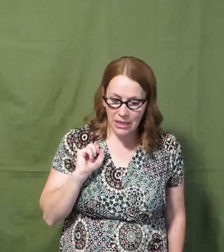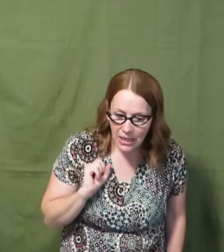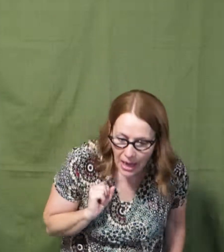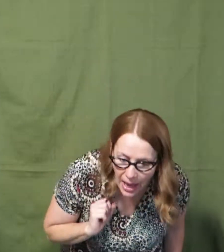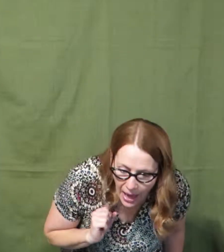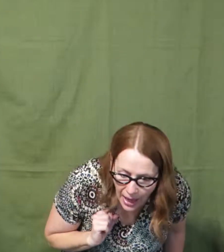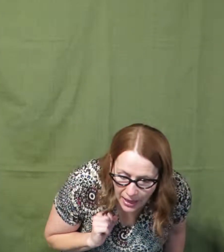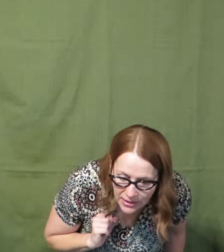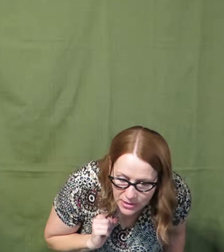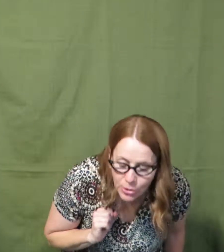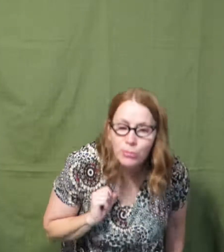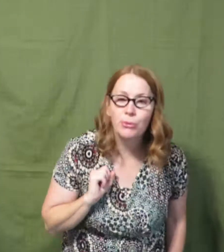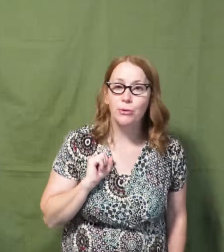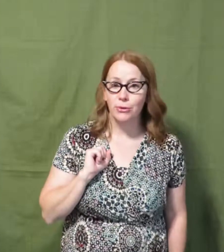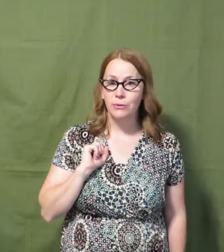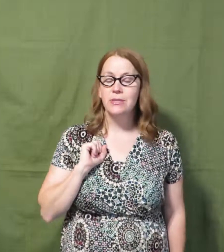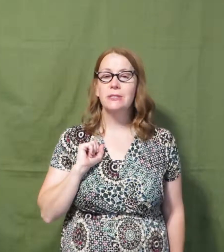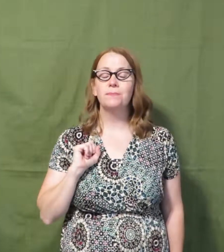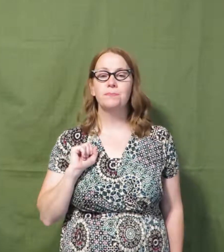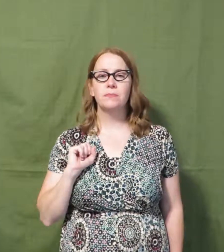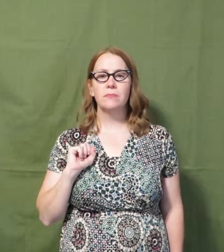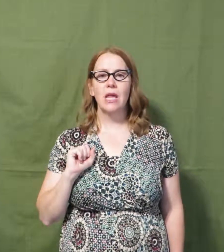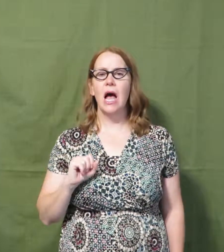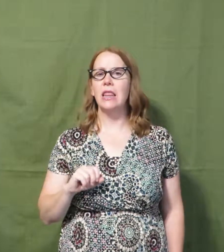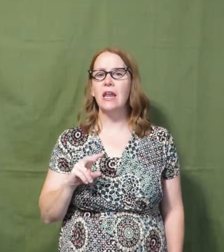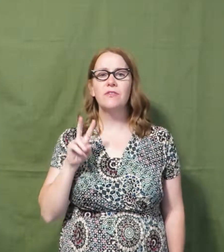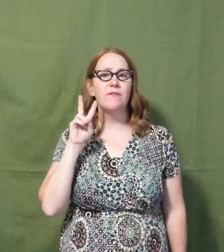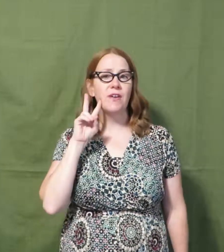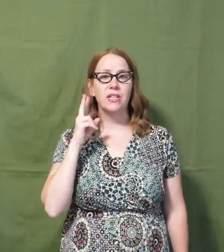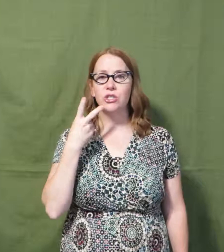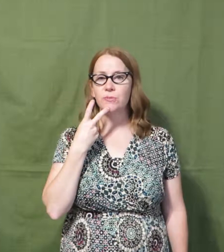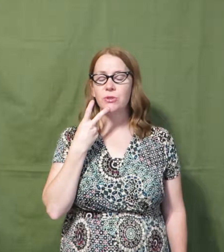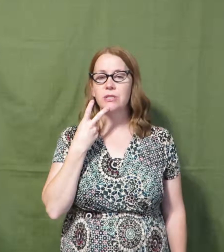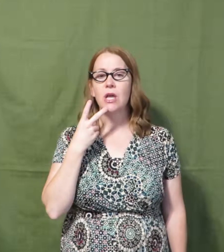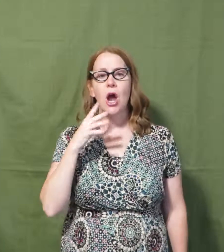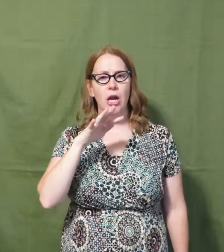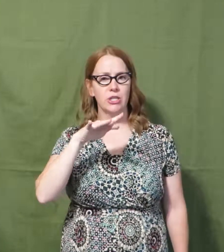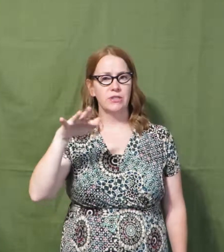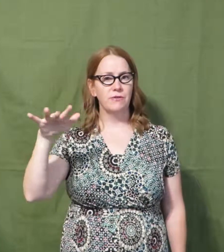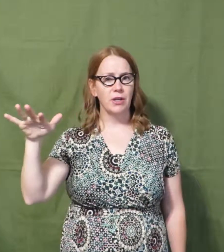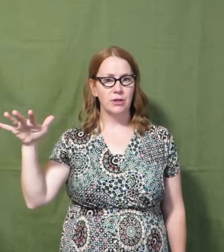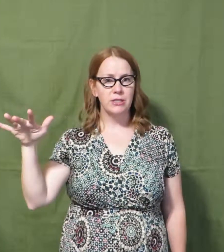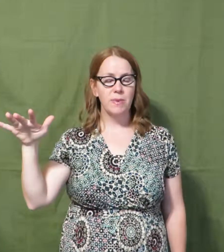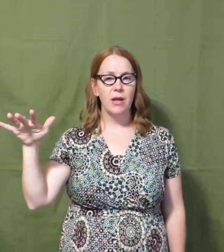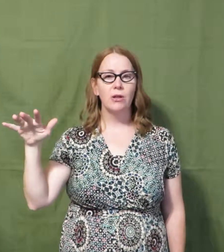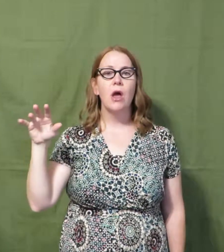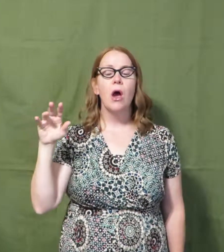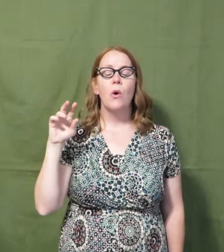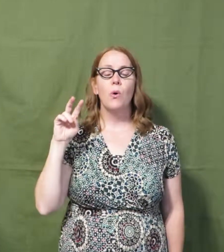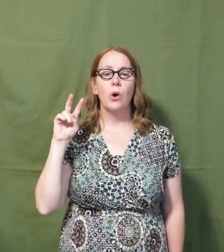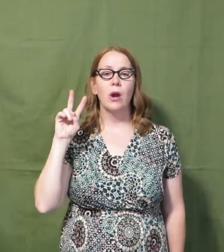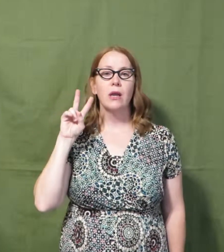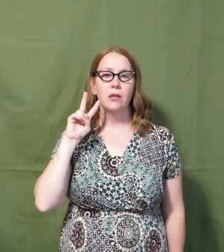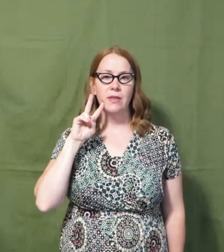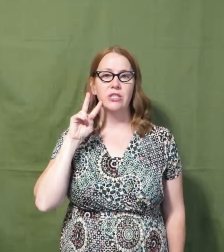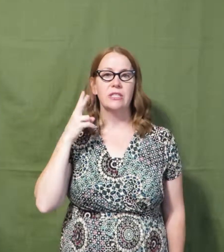zucchini and prunes. A lot of the vegetables are just finger spelled, or they just